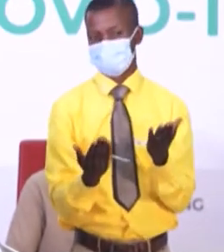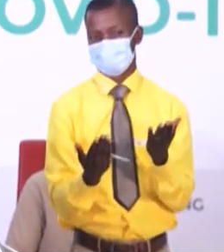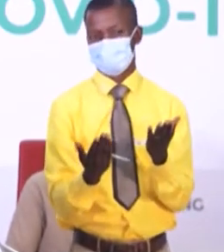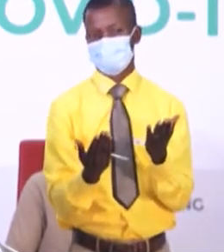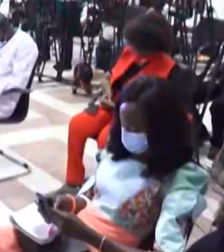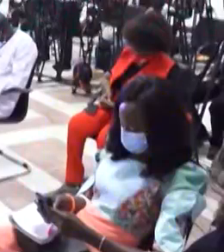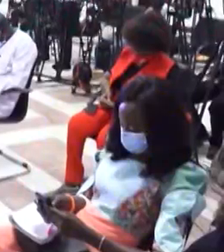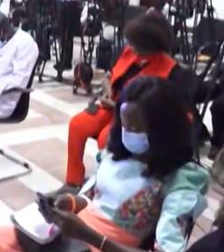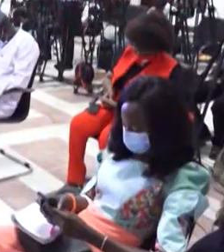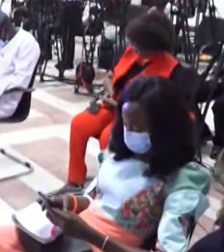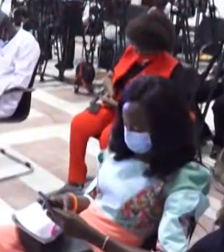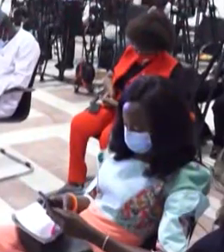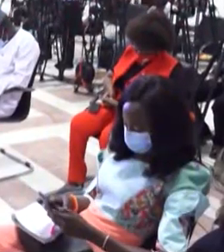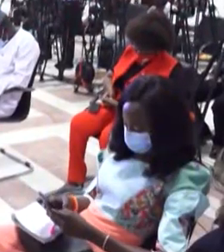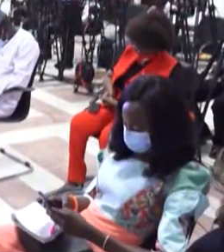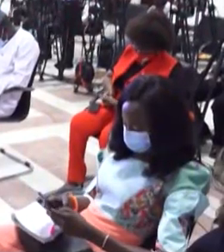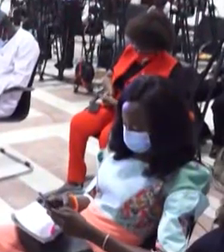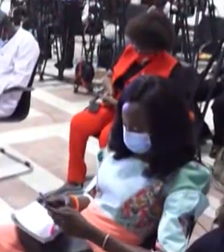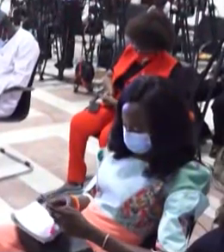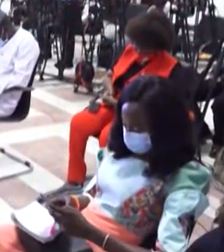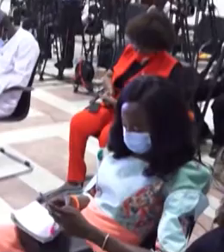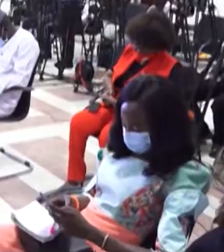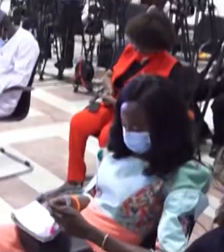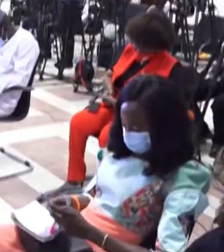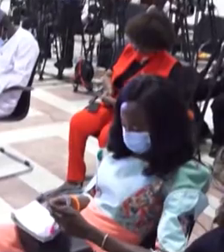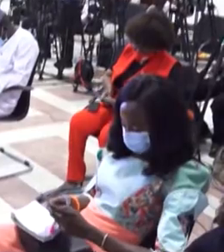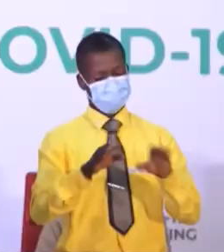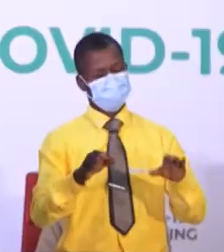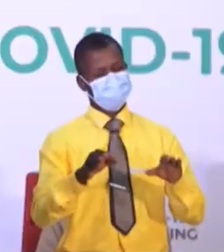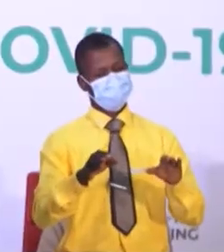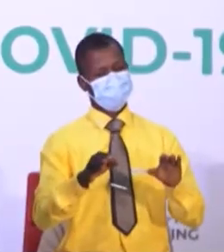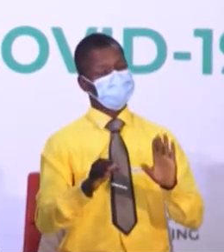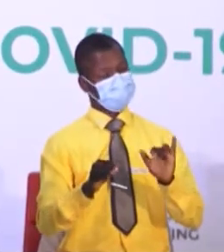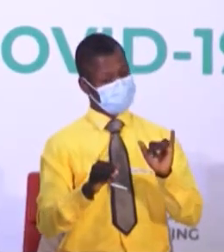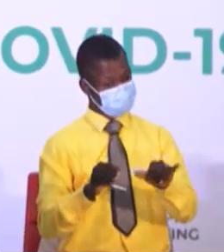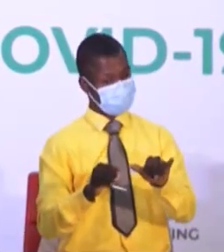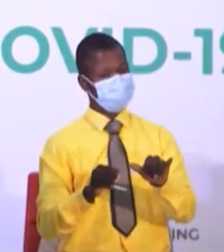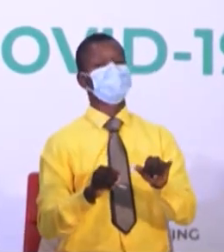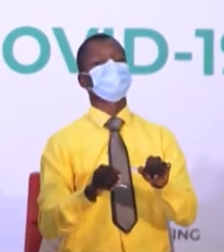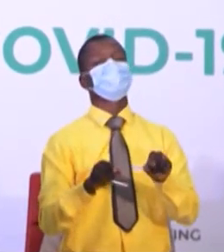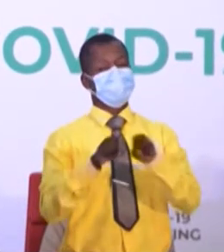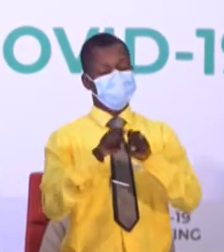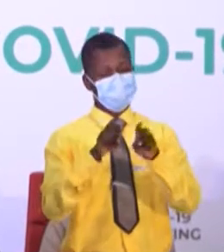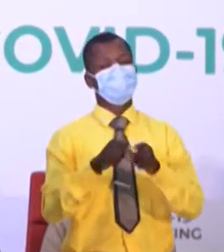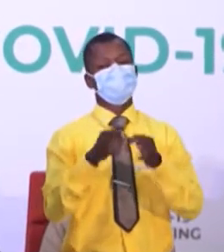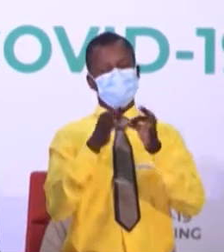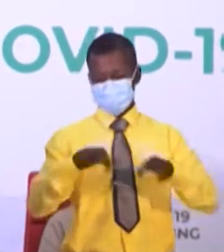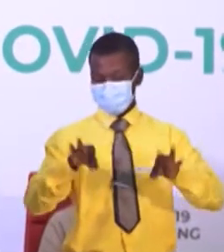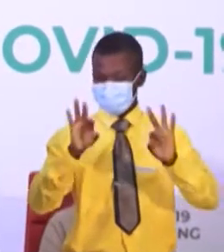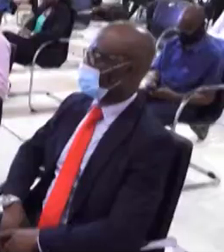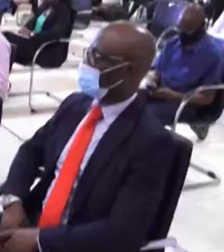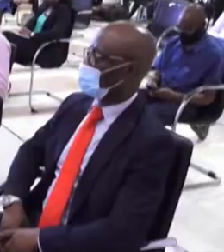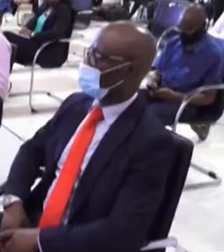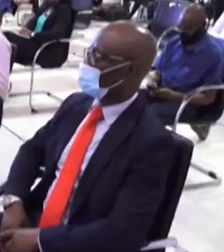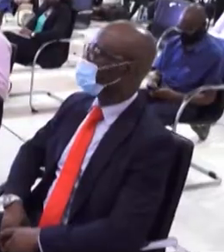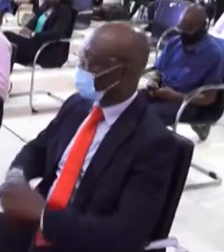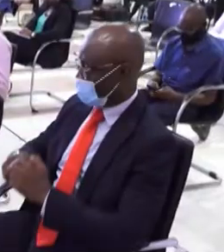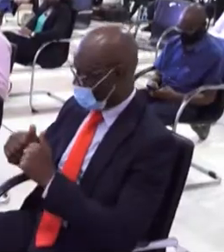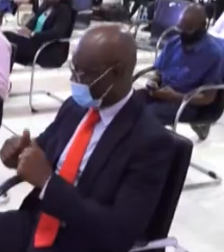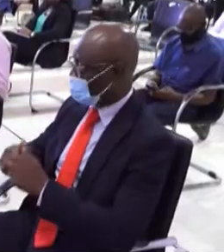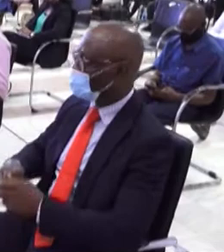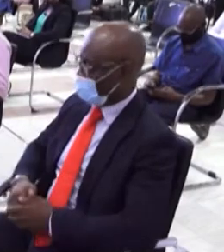PTF says it appreciates the support received from CACOVID and appeals to all Nigerians to remain law-abiding